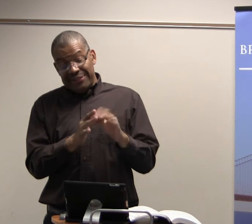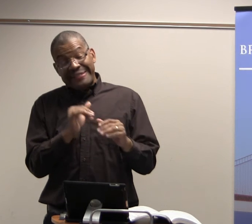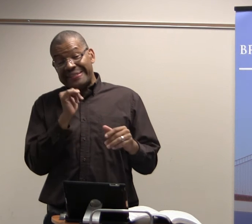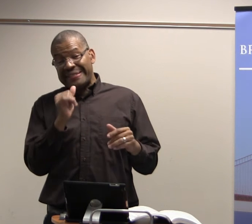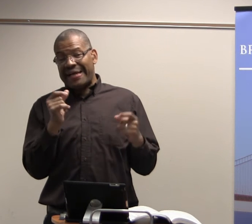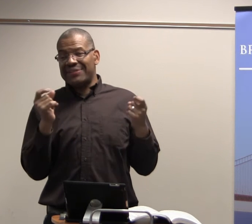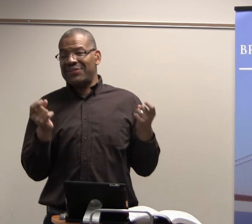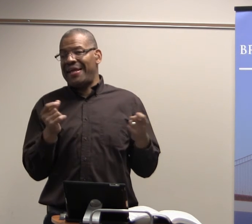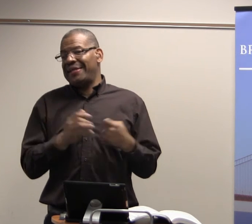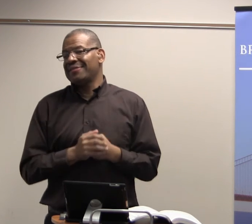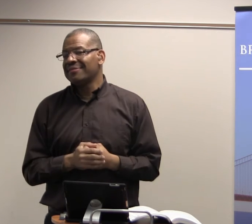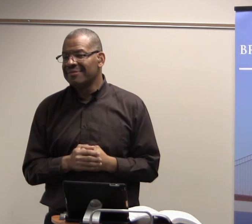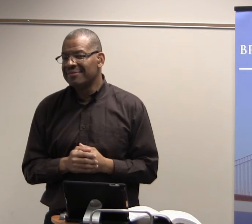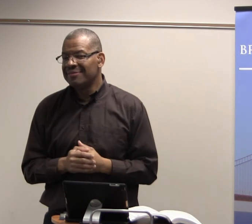Jesus did not sin.